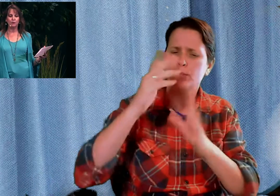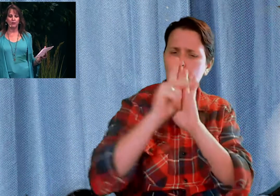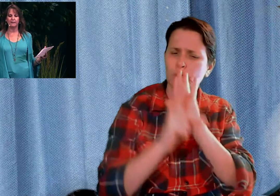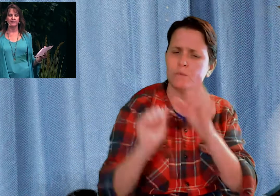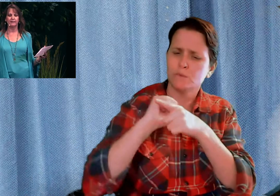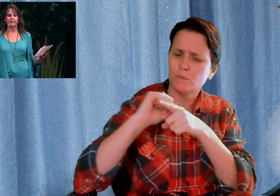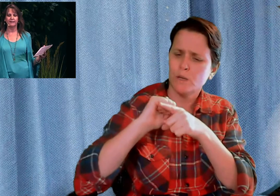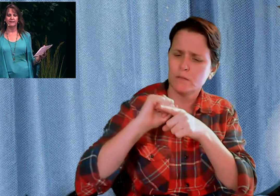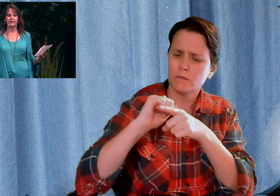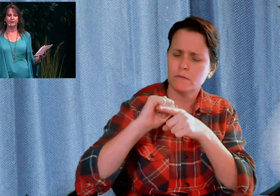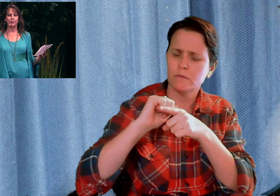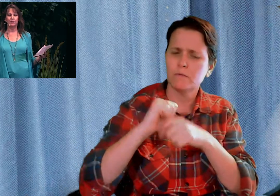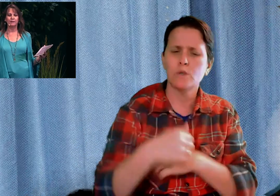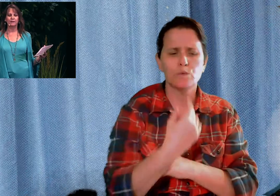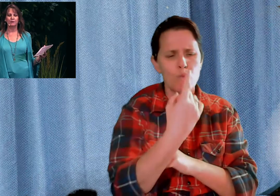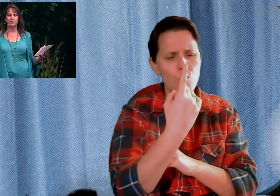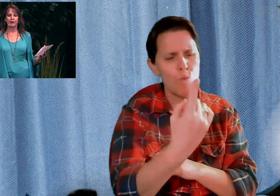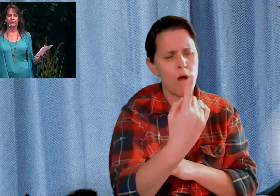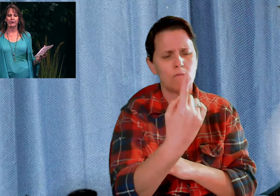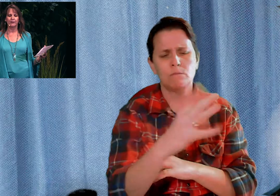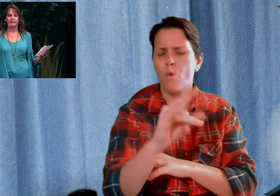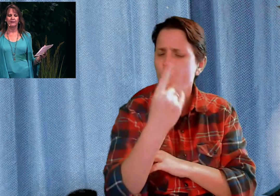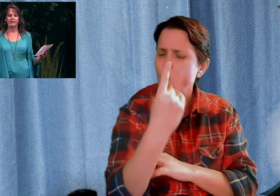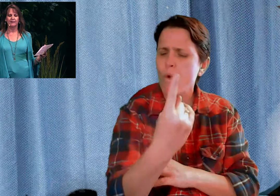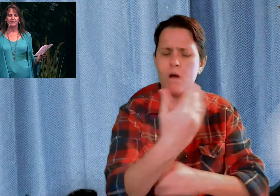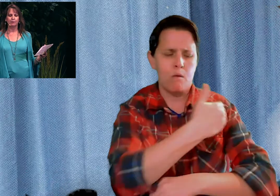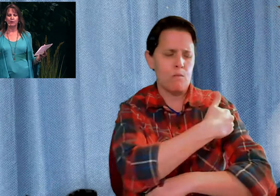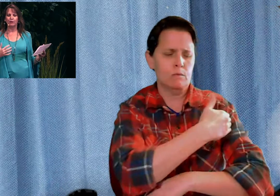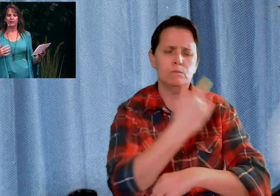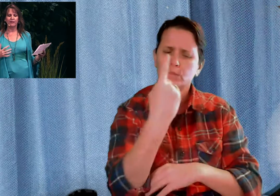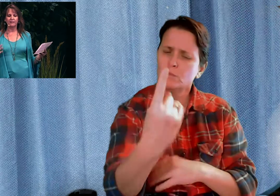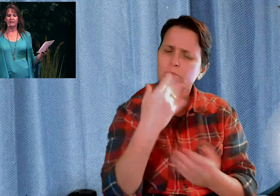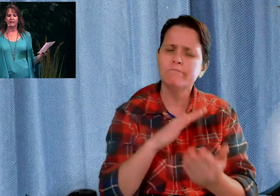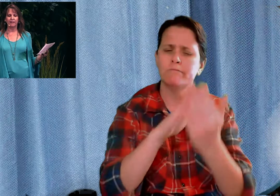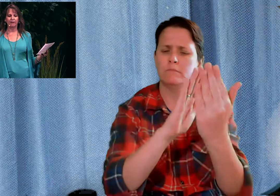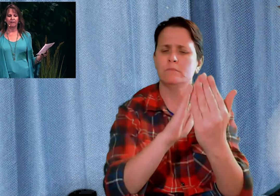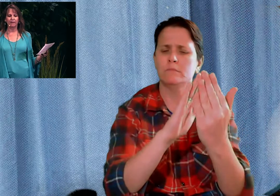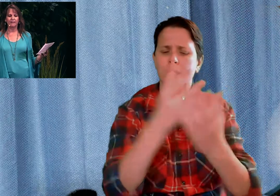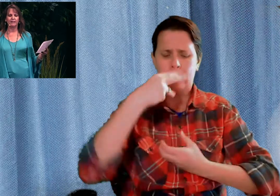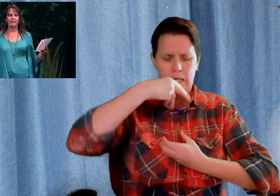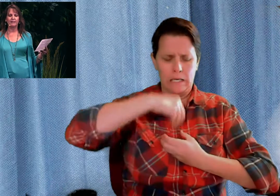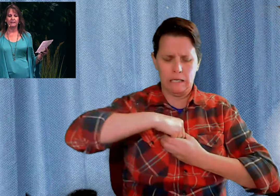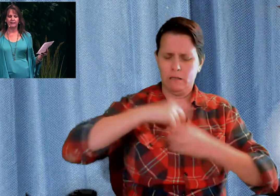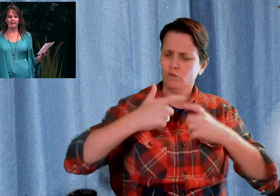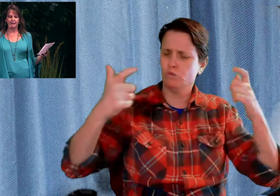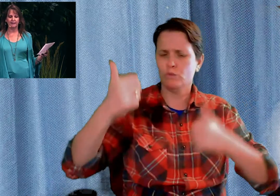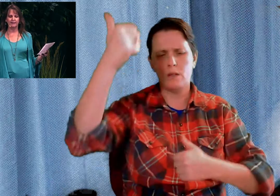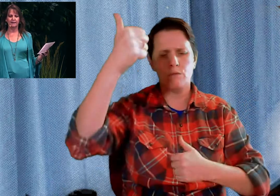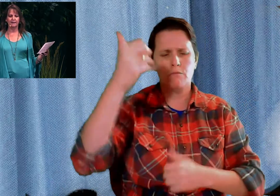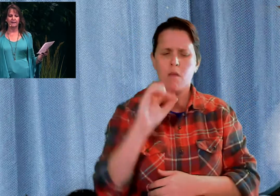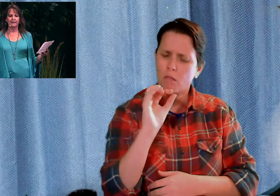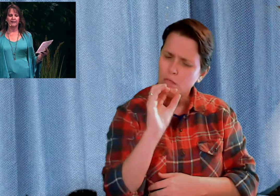only one presence, one power. It is both within us and greater than us. It is the